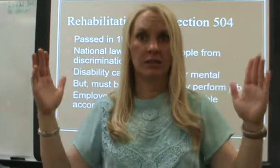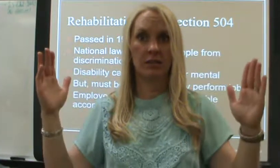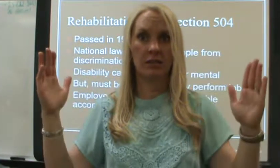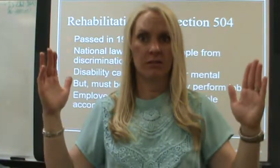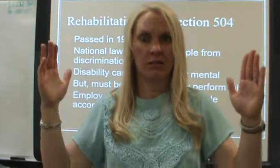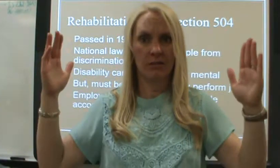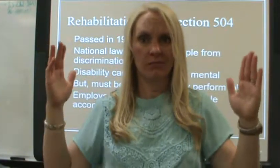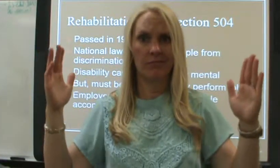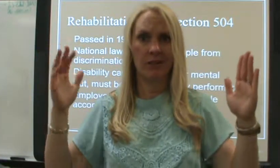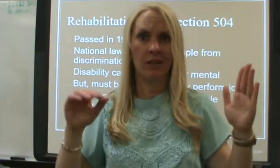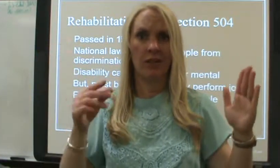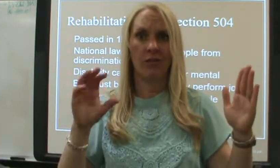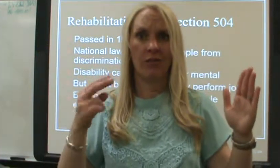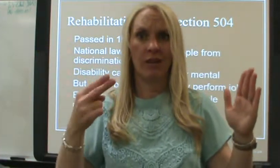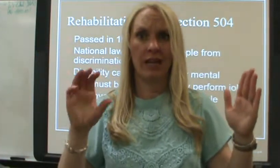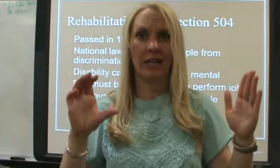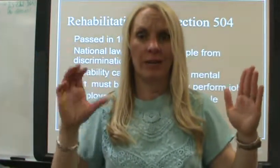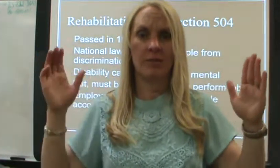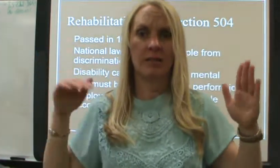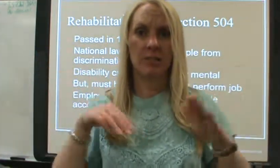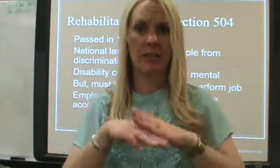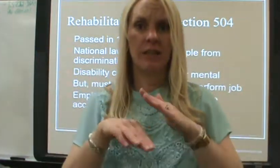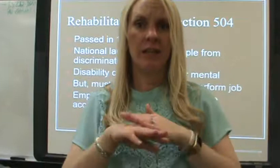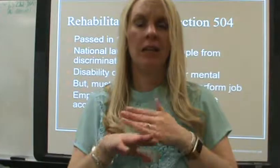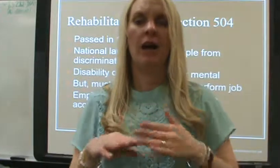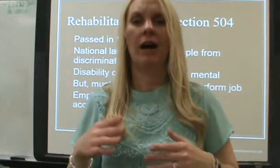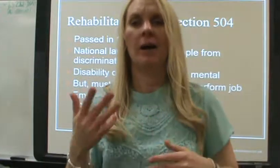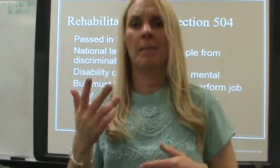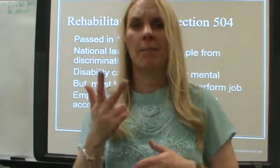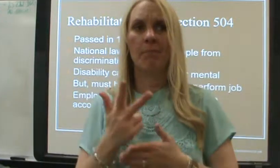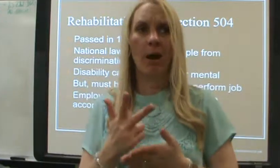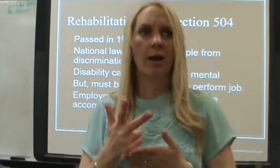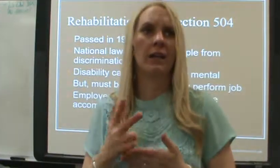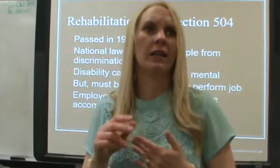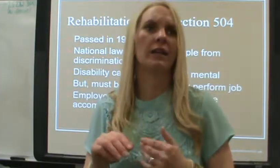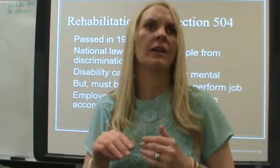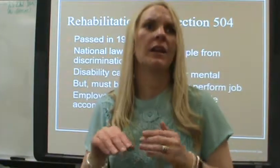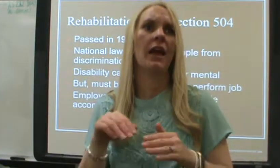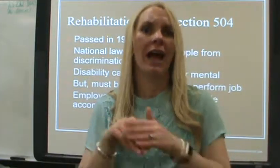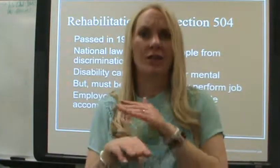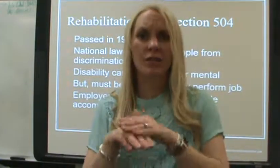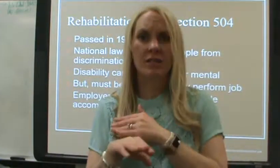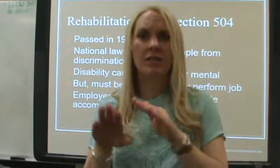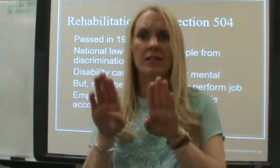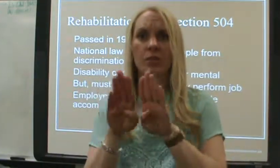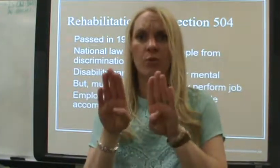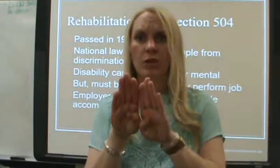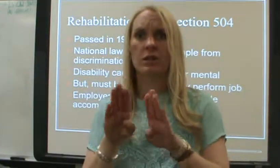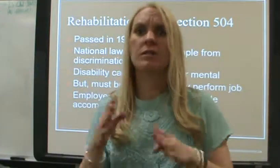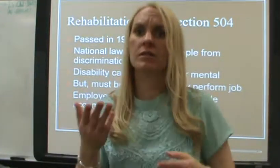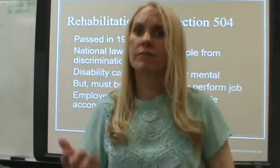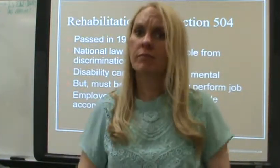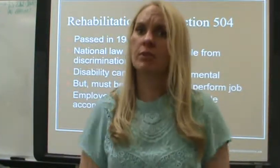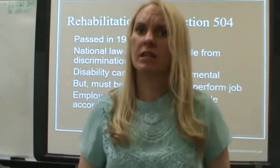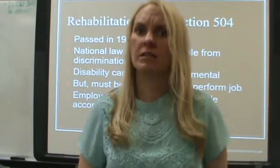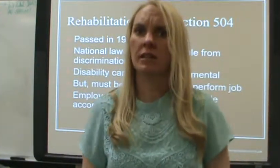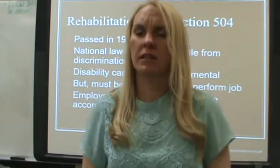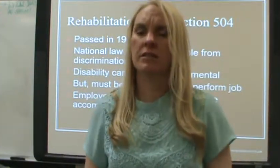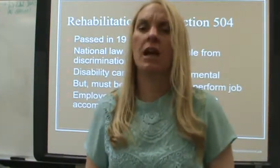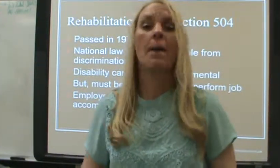that's, for handicap accessibility, parking, entrances, doors, those kinds of things.